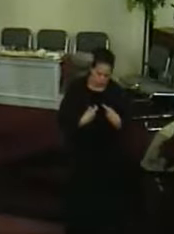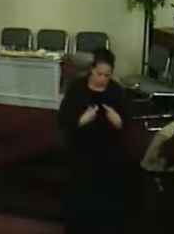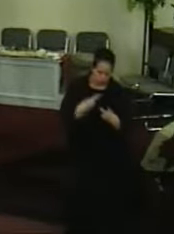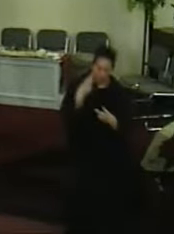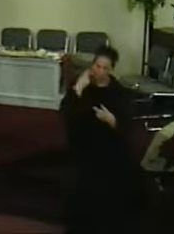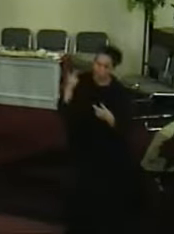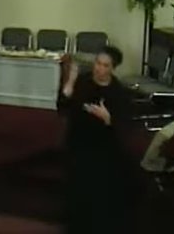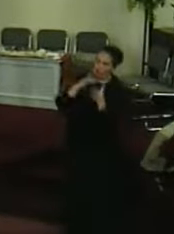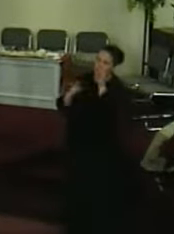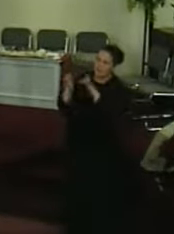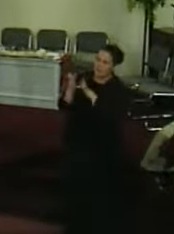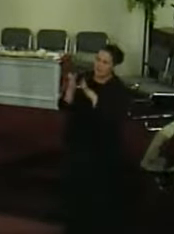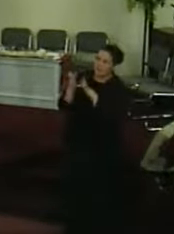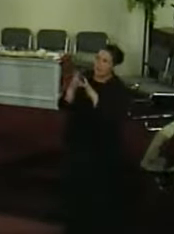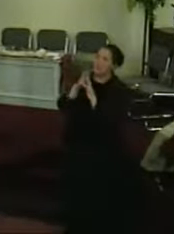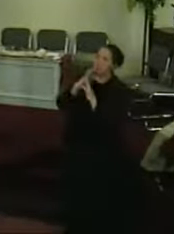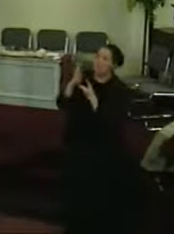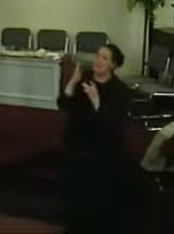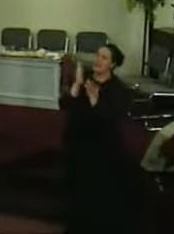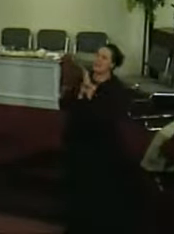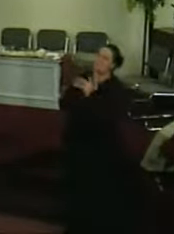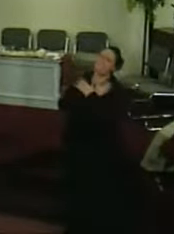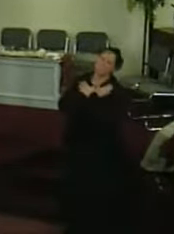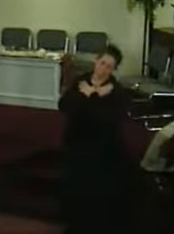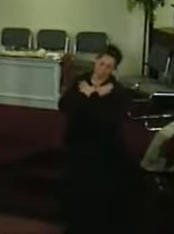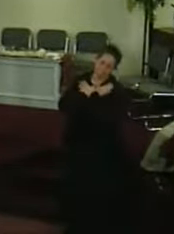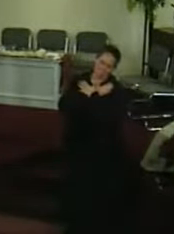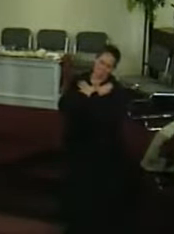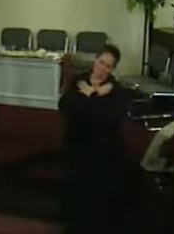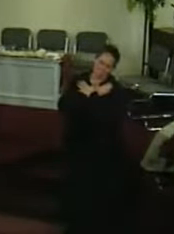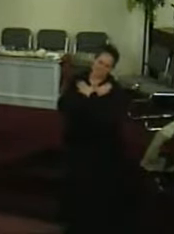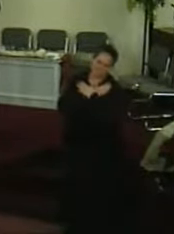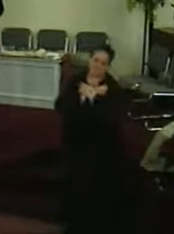at rest. Now our nature.